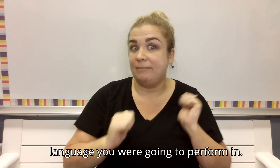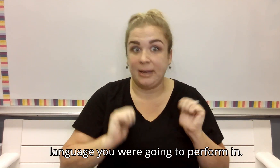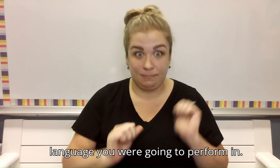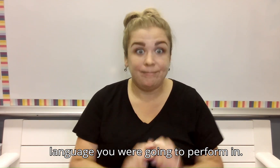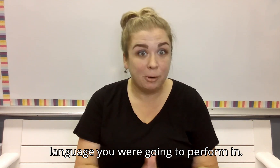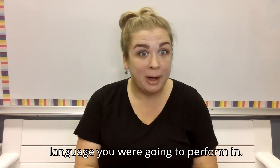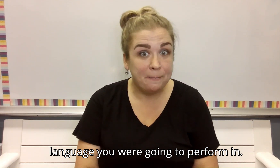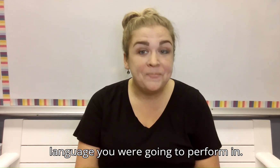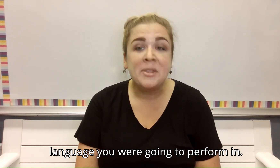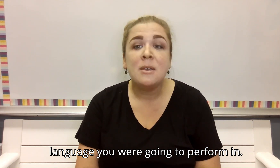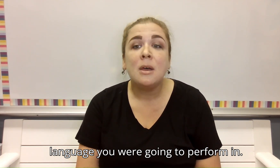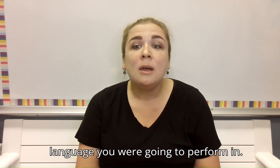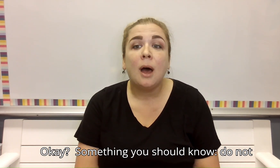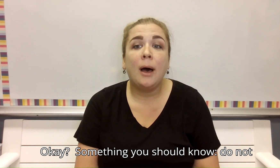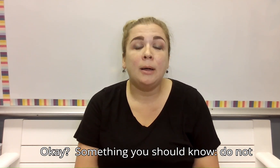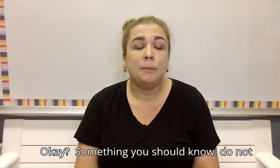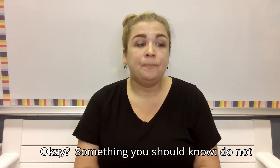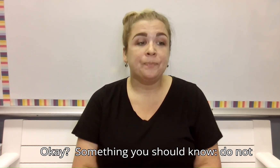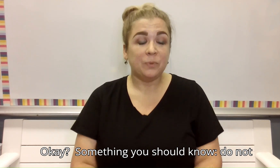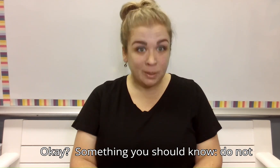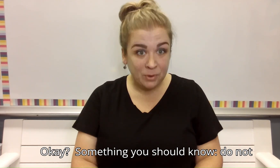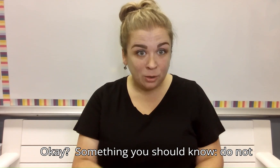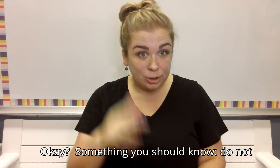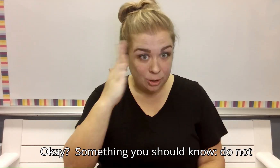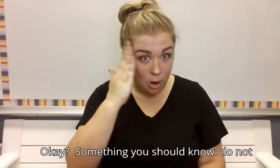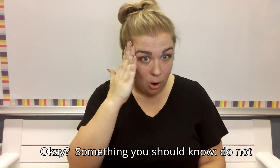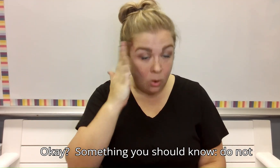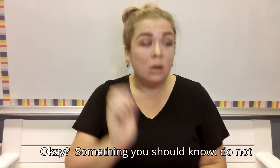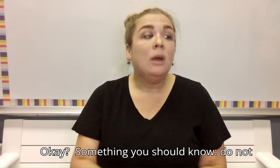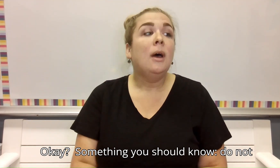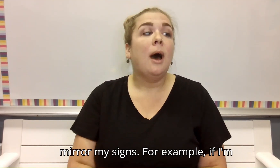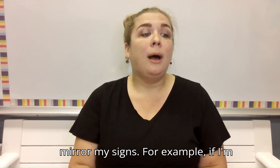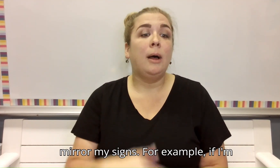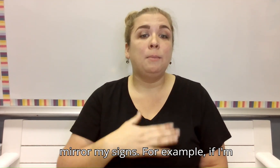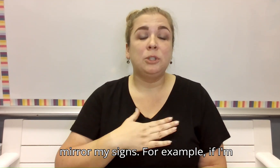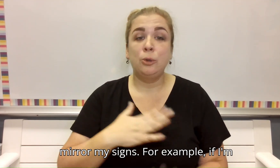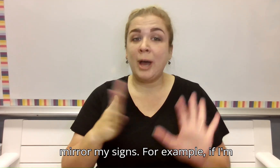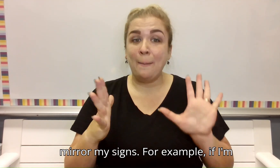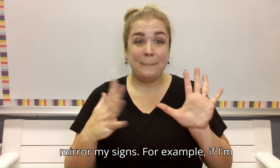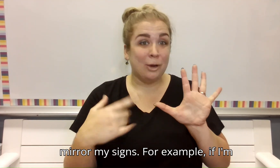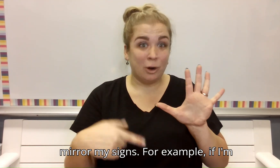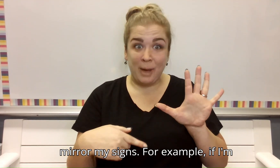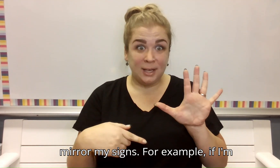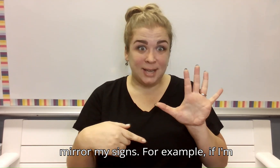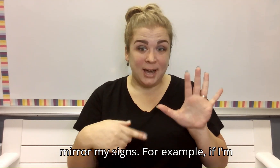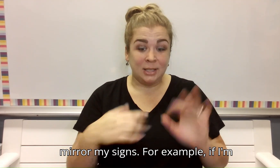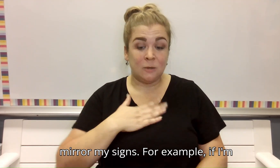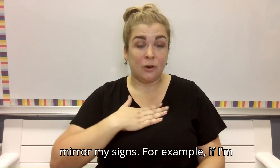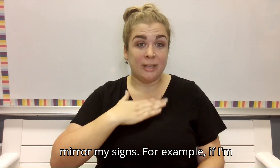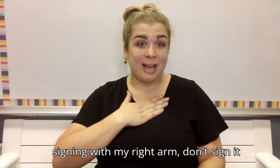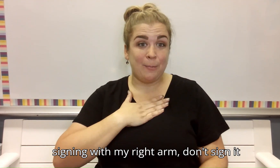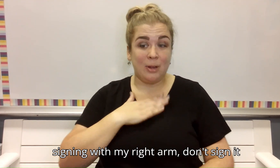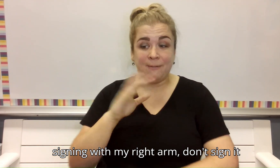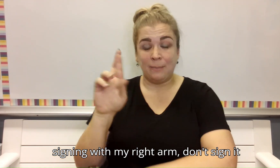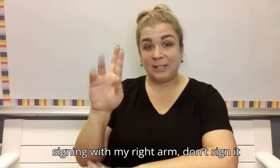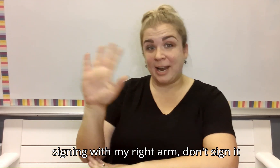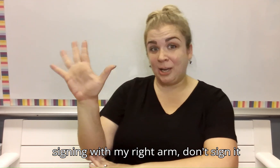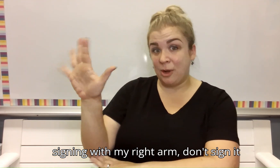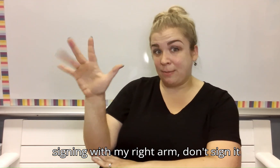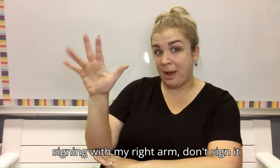in. Okay. Um, Something you should know. Do not mirror my signs. For example, if I'm signing with my